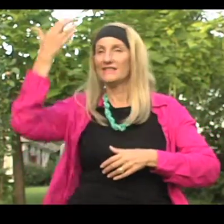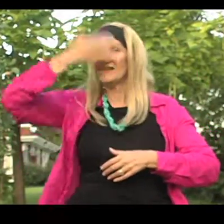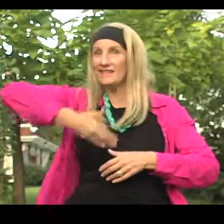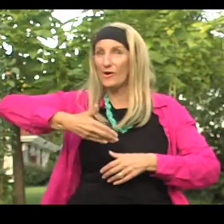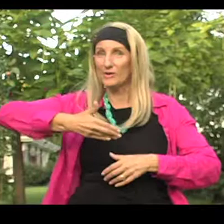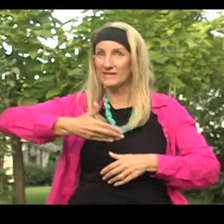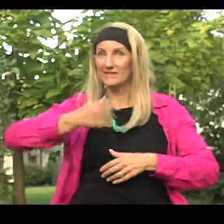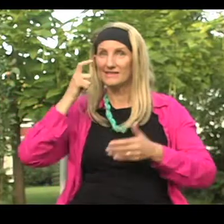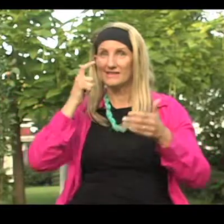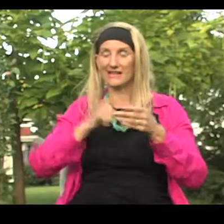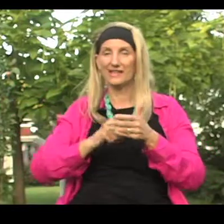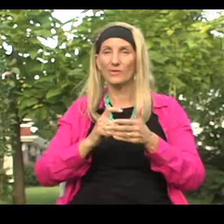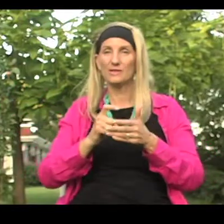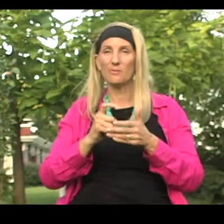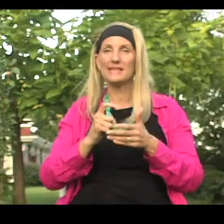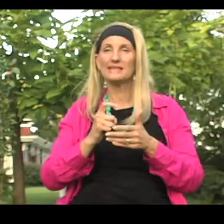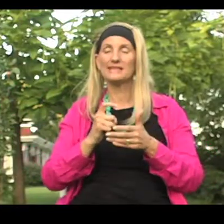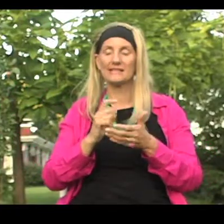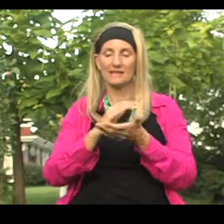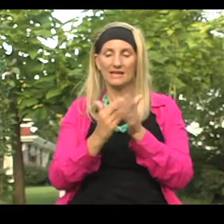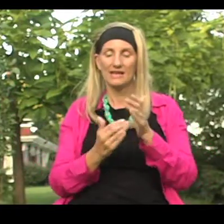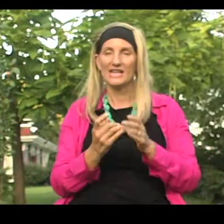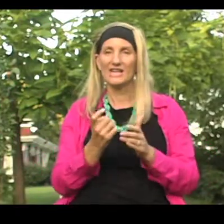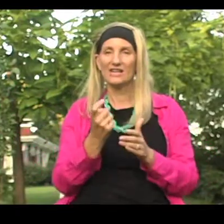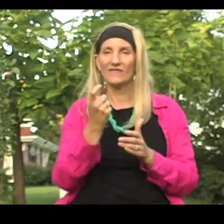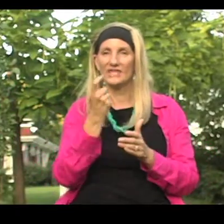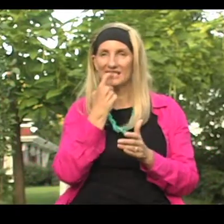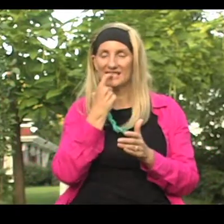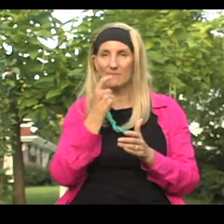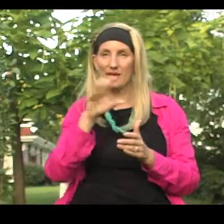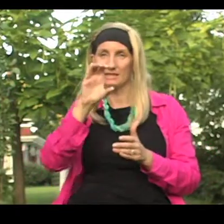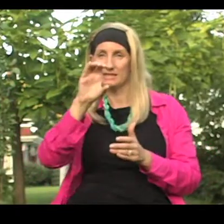didn't notice that there was a piece of cement.